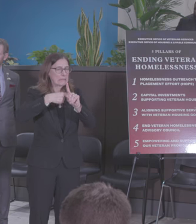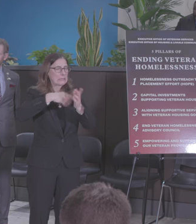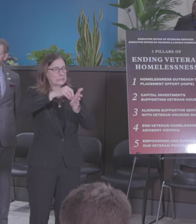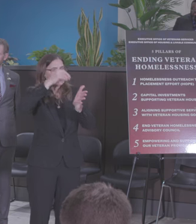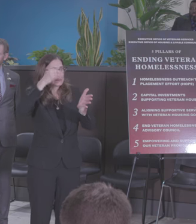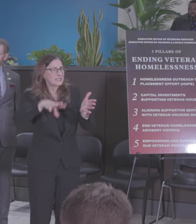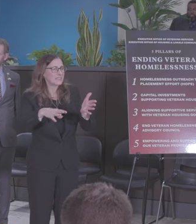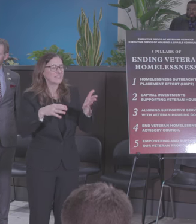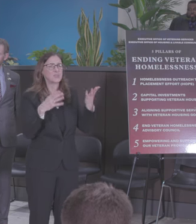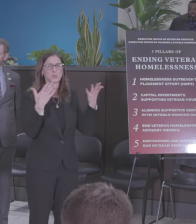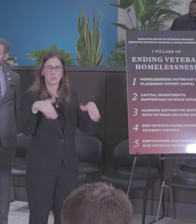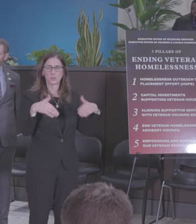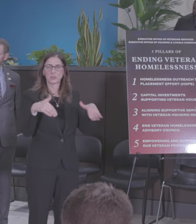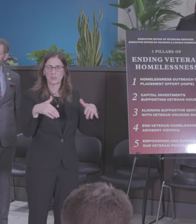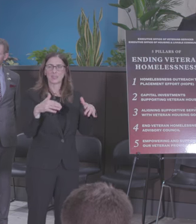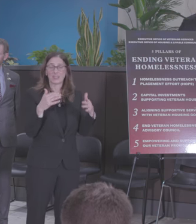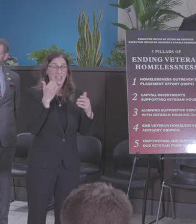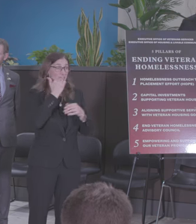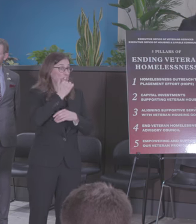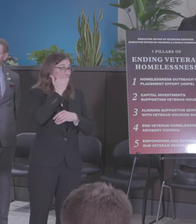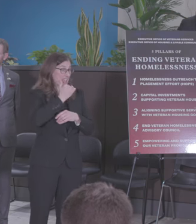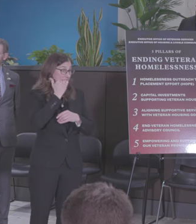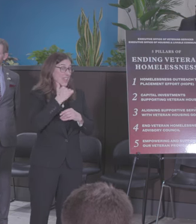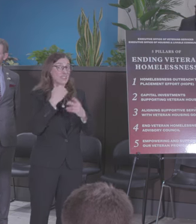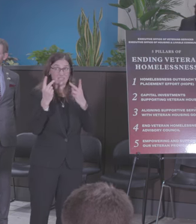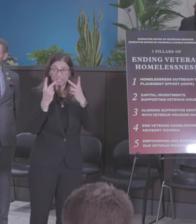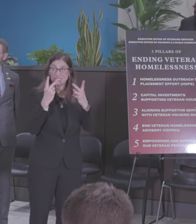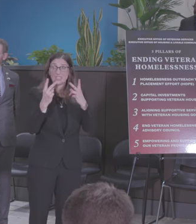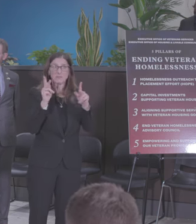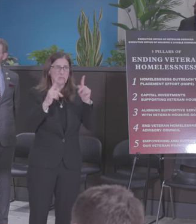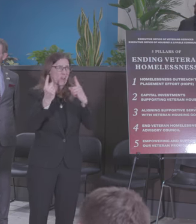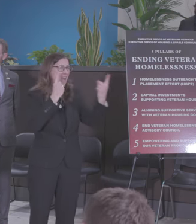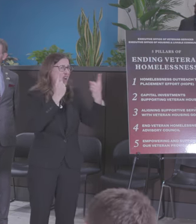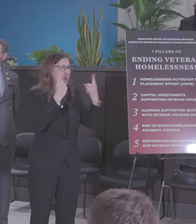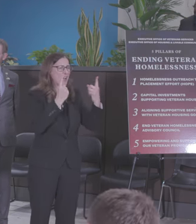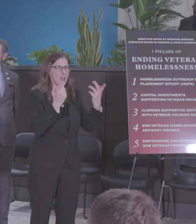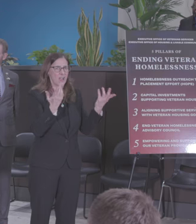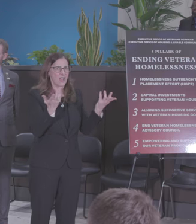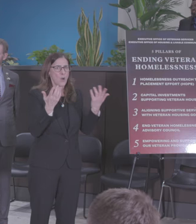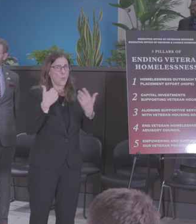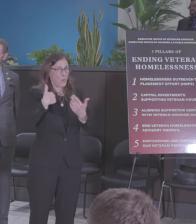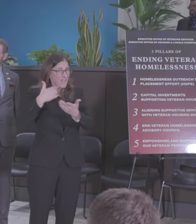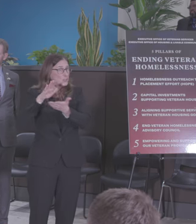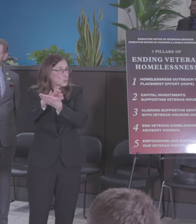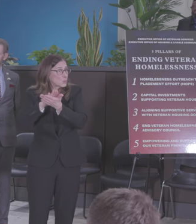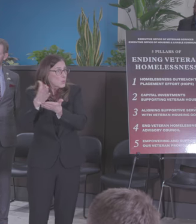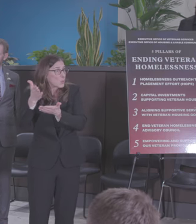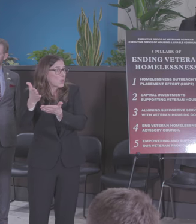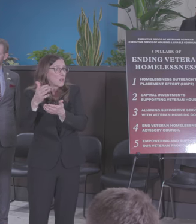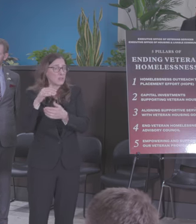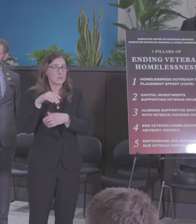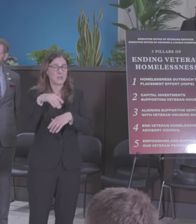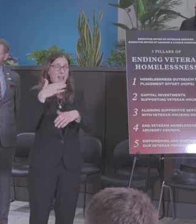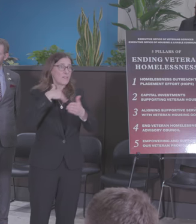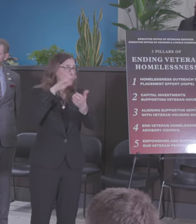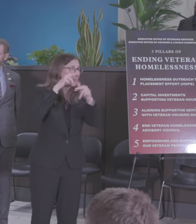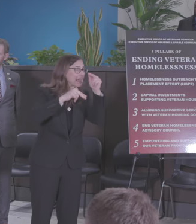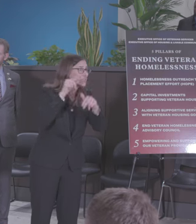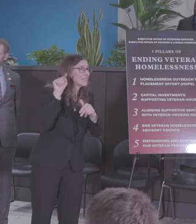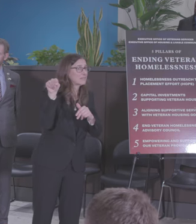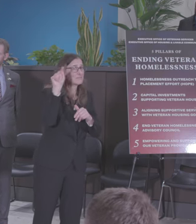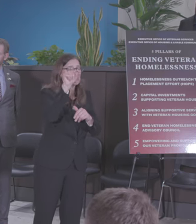variety of veteran service providers, some are in this room today, who come at me and say, we have a school, we have a building, 8 units, 10 units here.